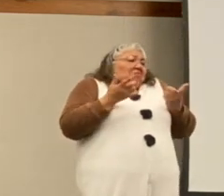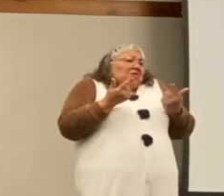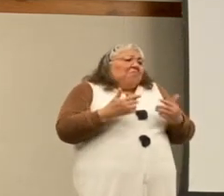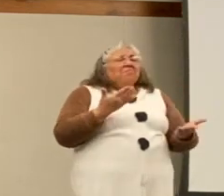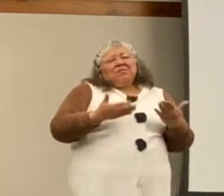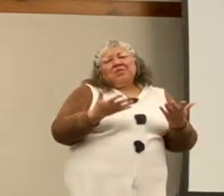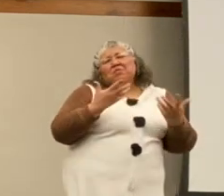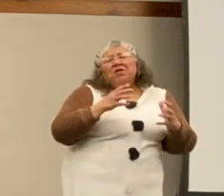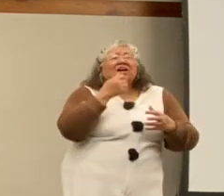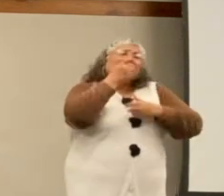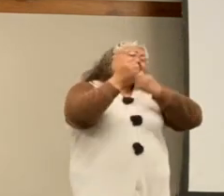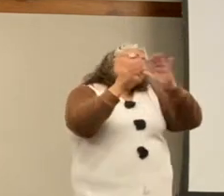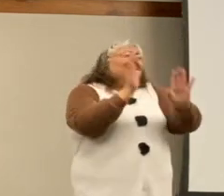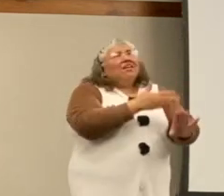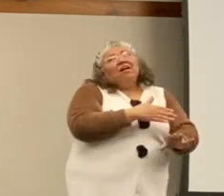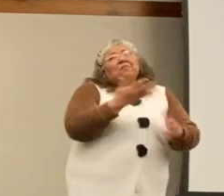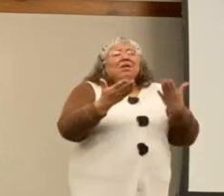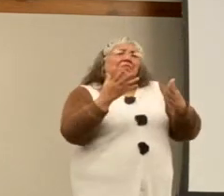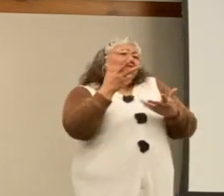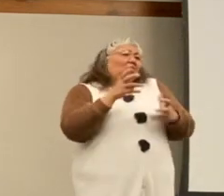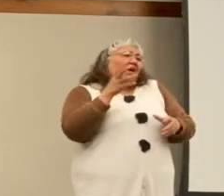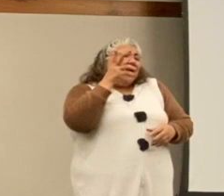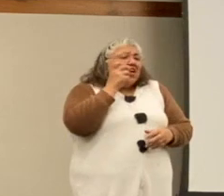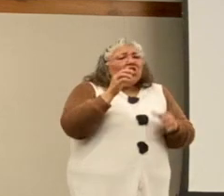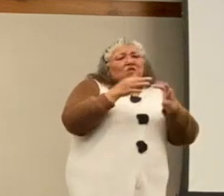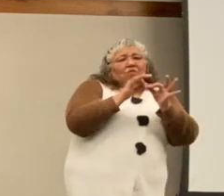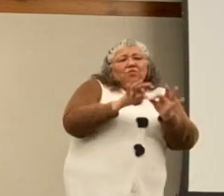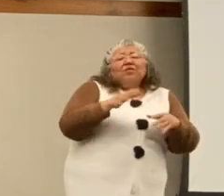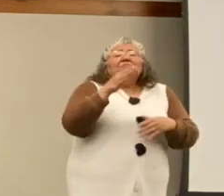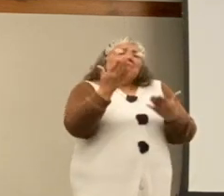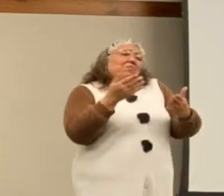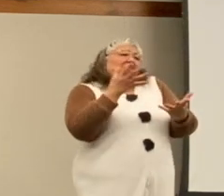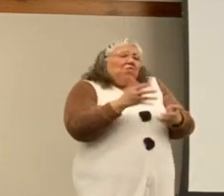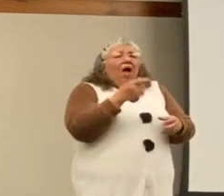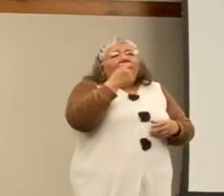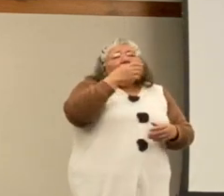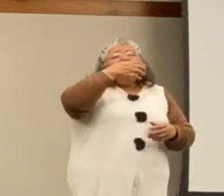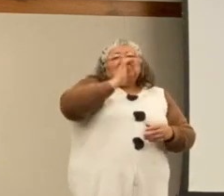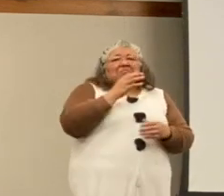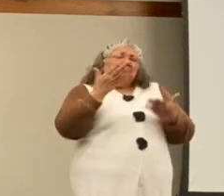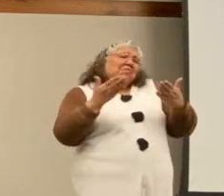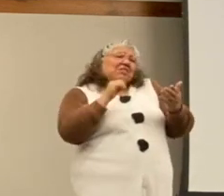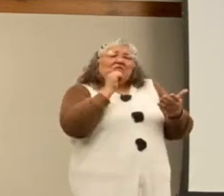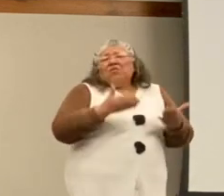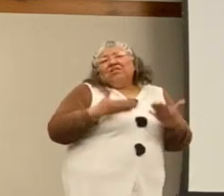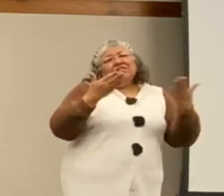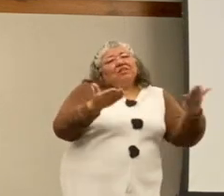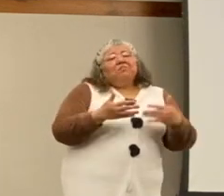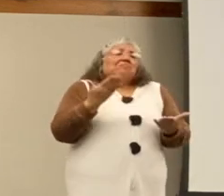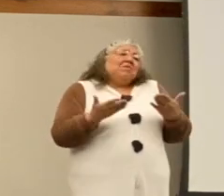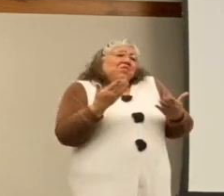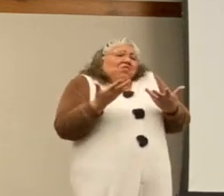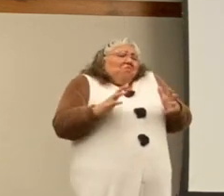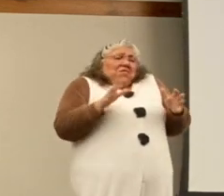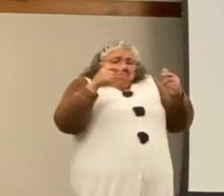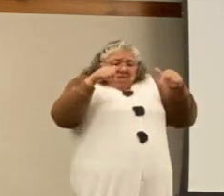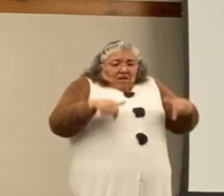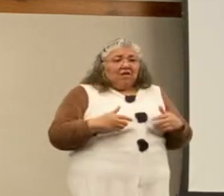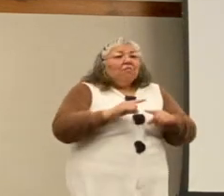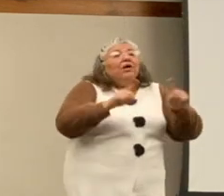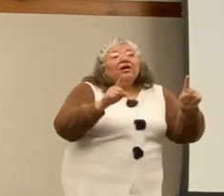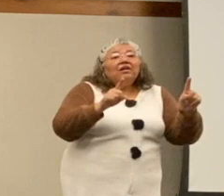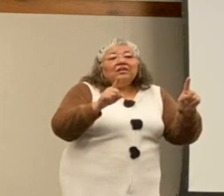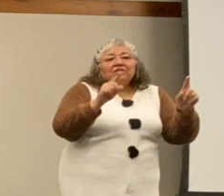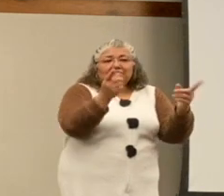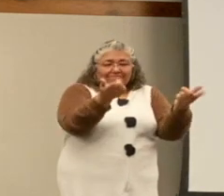you didn't want to sing the songs. Maybe you didn't want to hear the word. Maybe you didn't want to take communion. Maybe you didn't want to give offering. Maybe you just didn't want to be here. But you came.